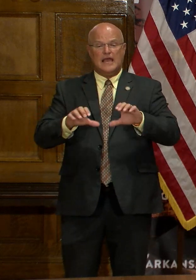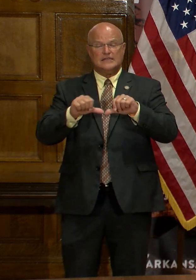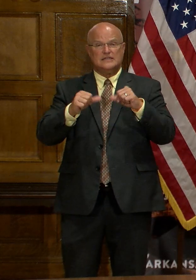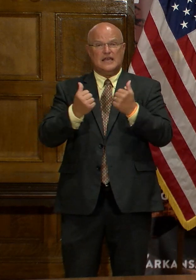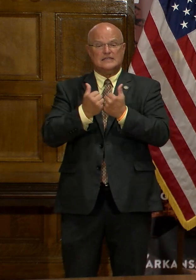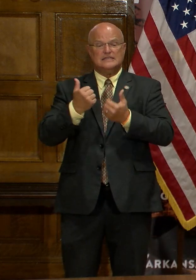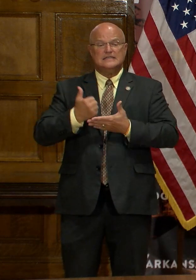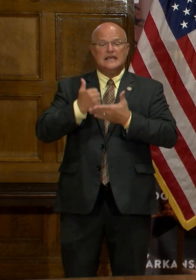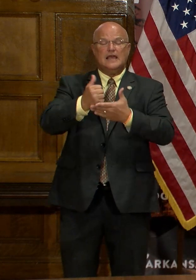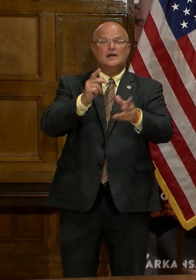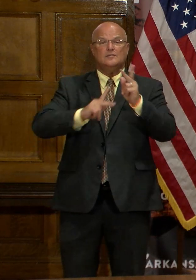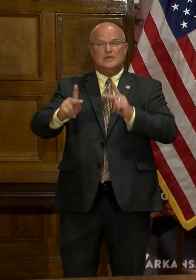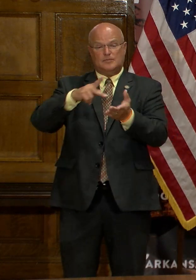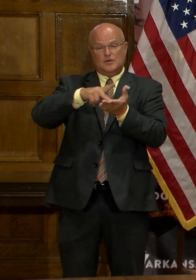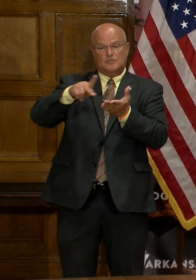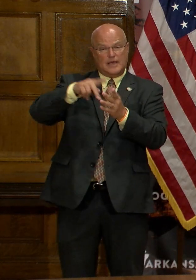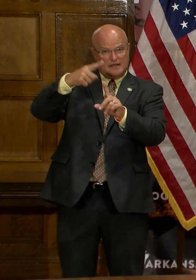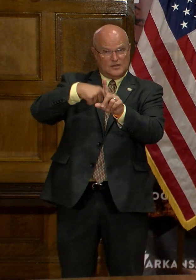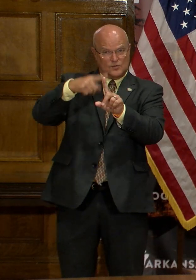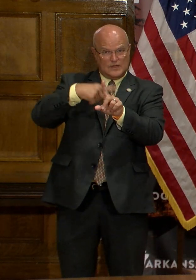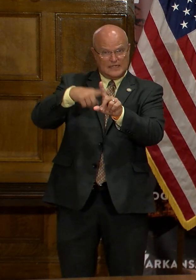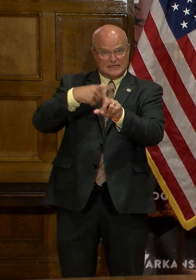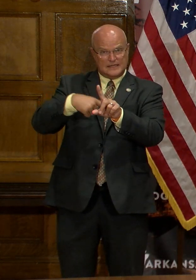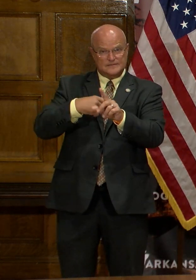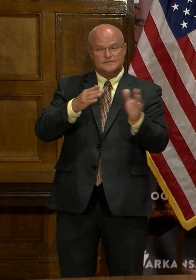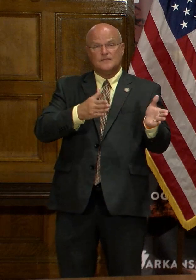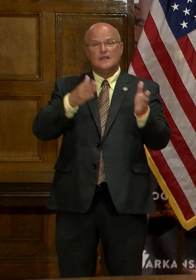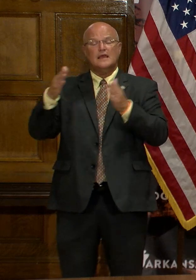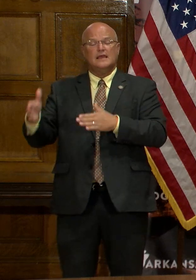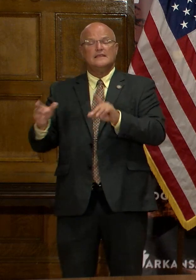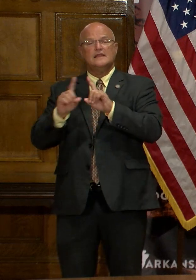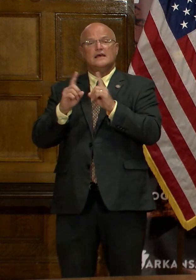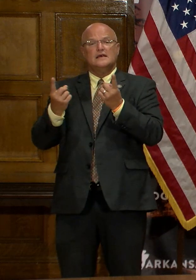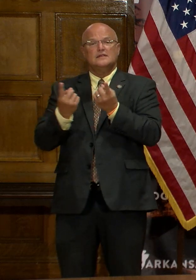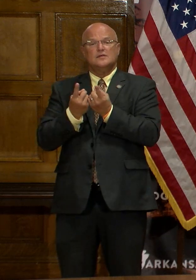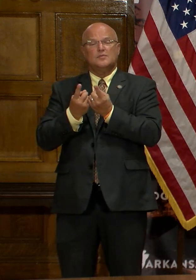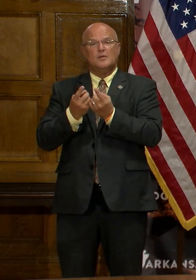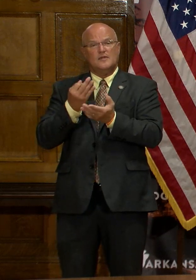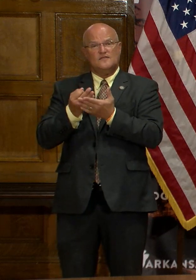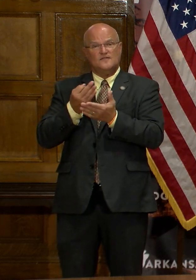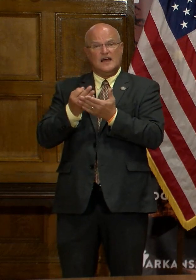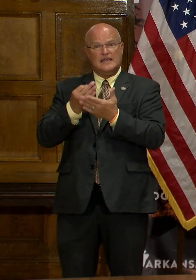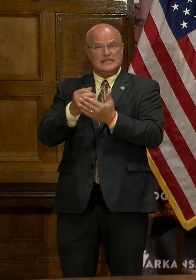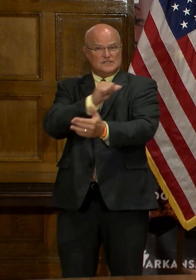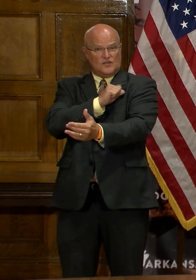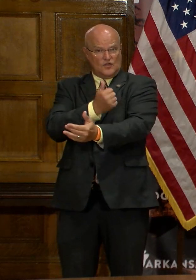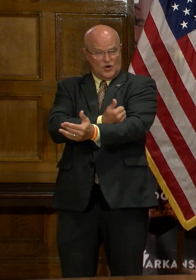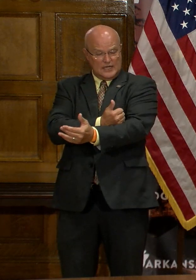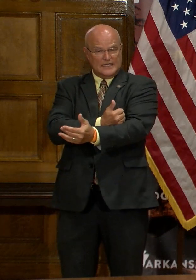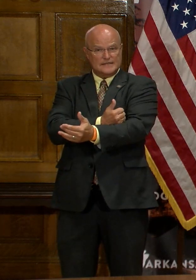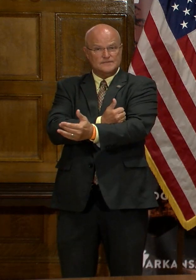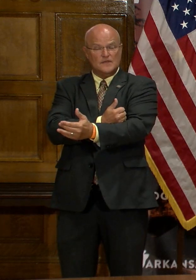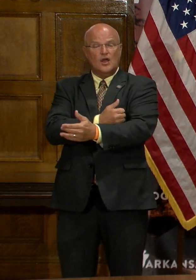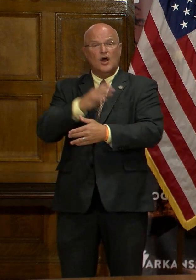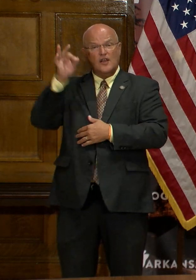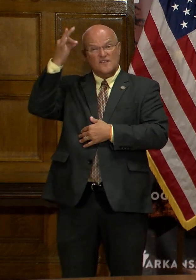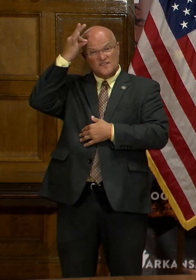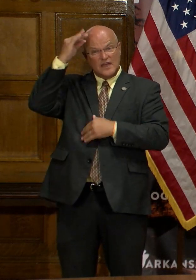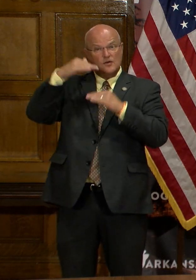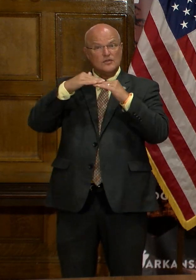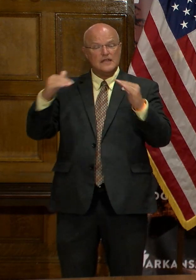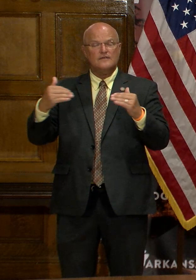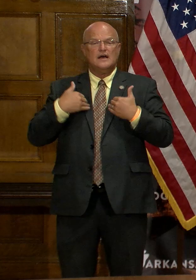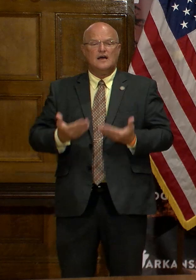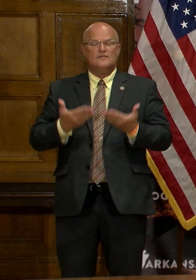rental assistance. And then ADFA, our Department of Finance Authority, on the federal level